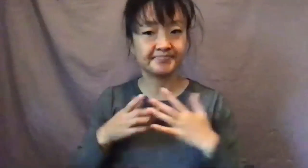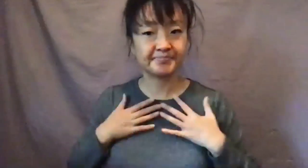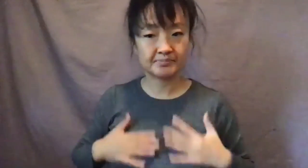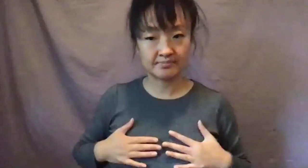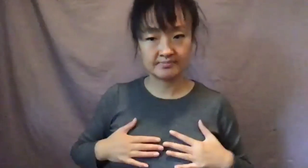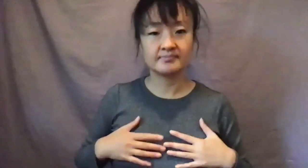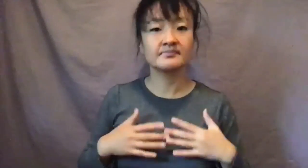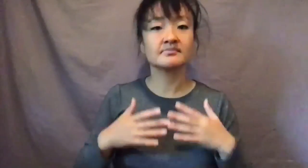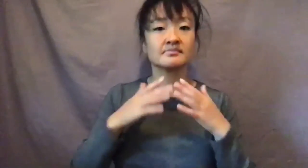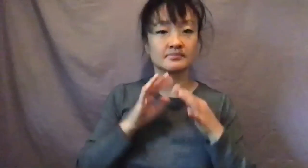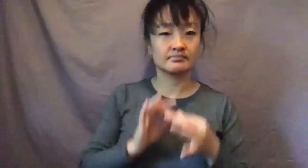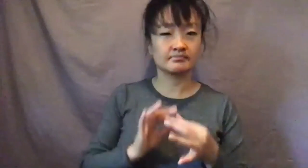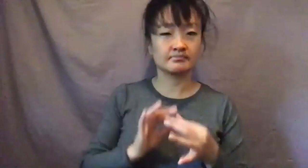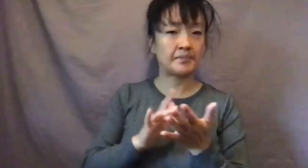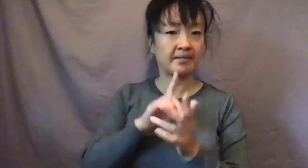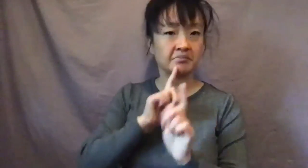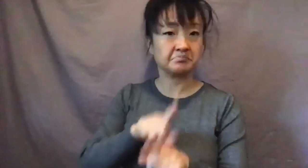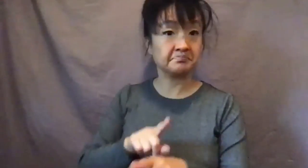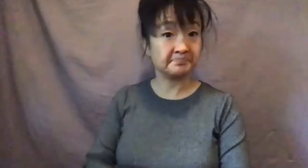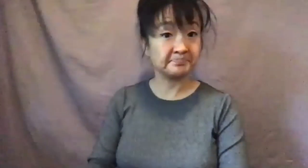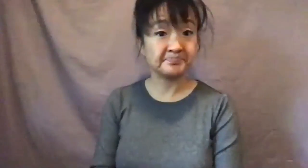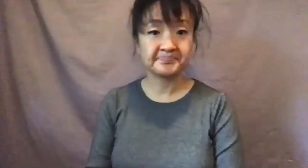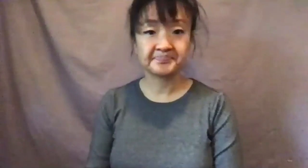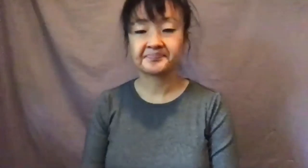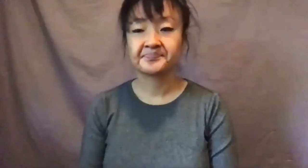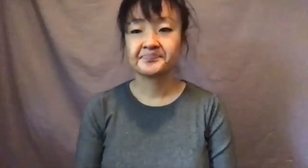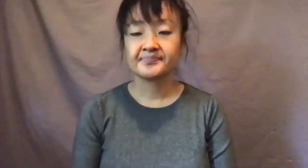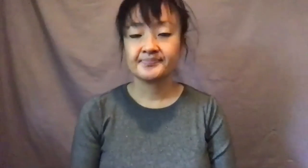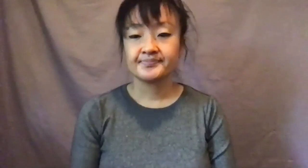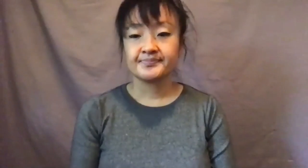from medical response, right?